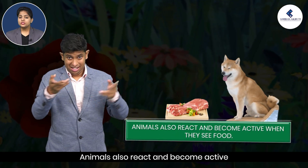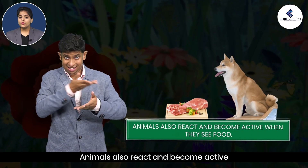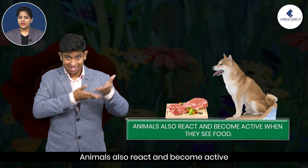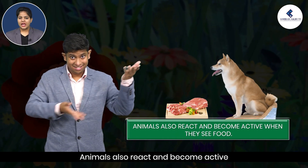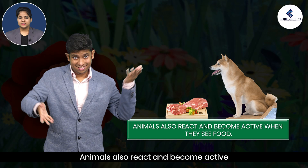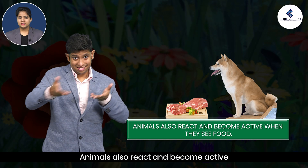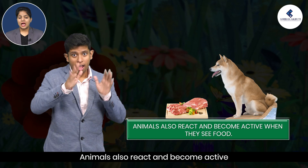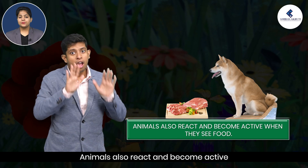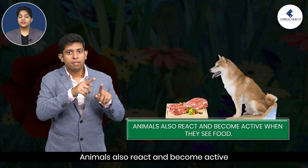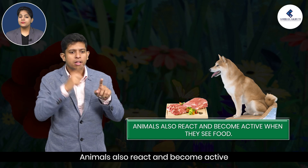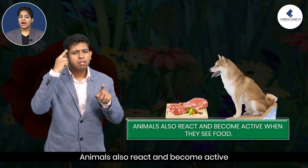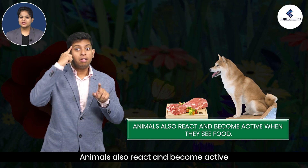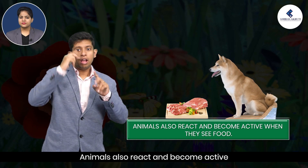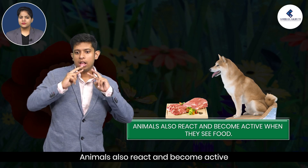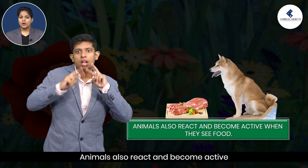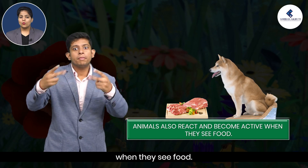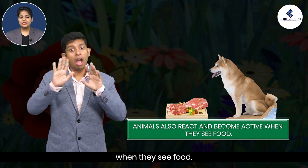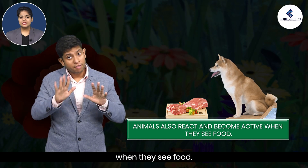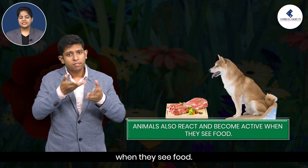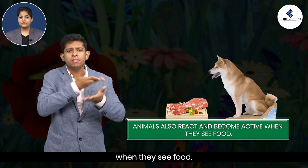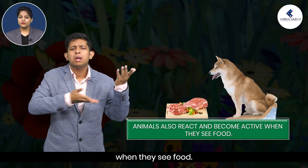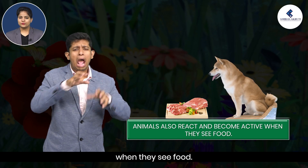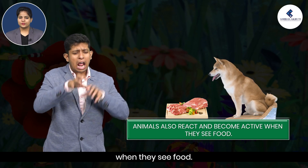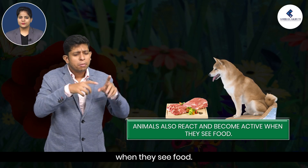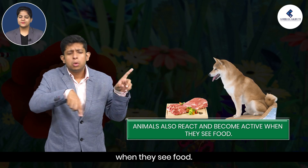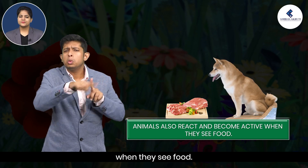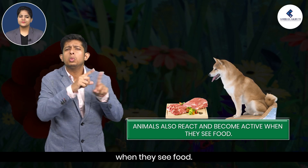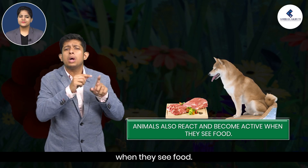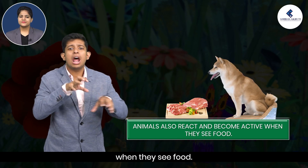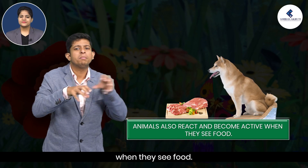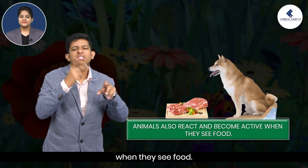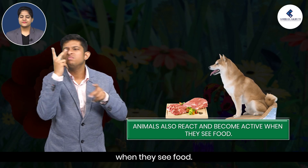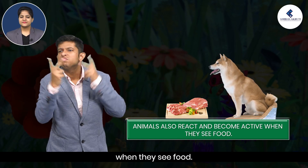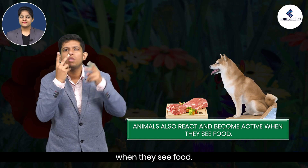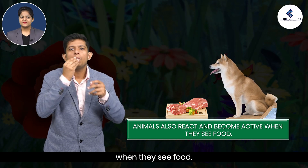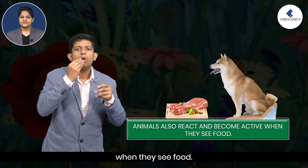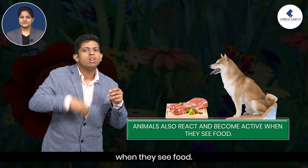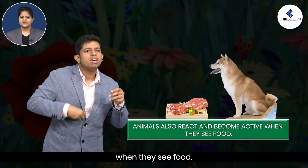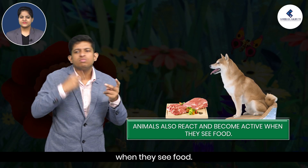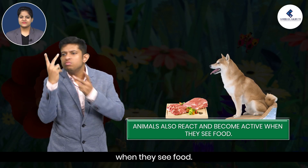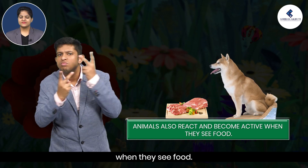Animals also react and become active when they see food.